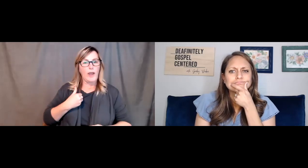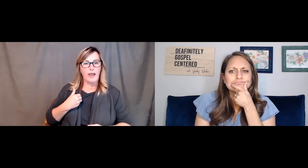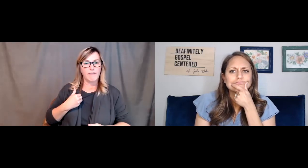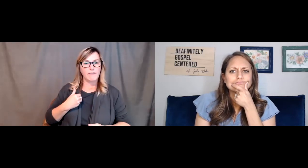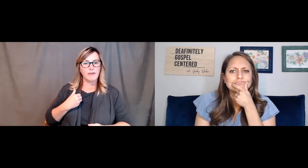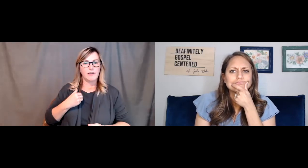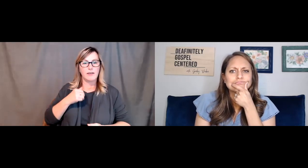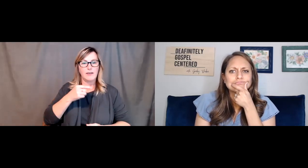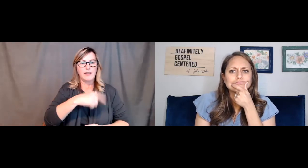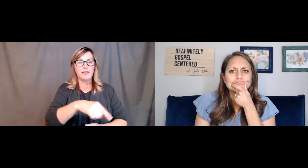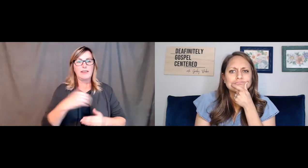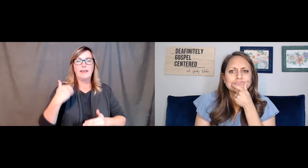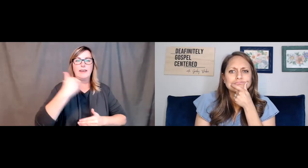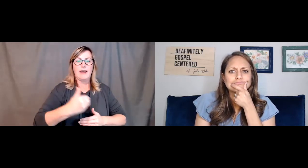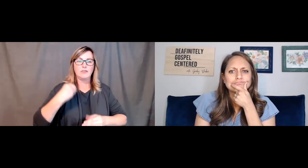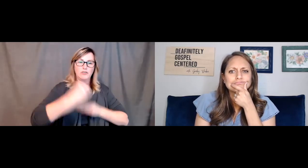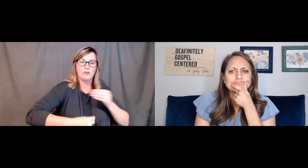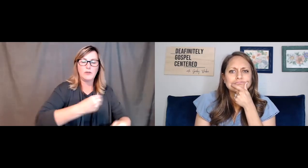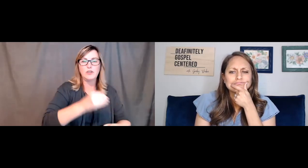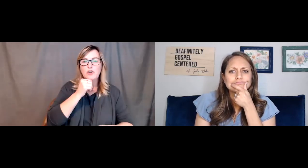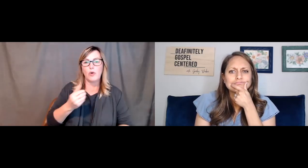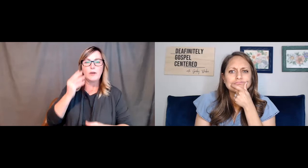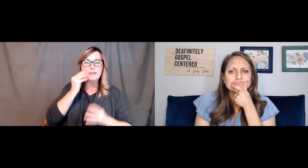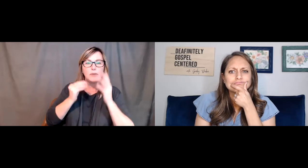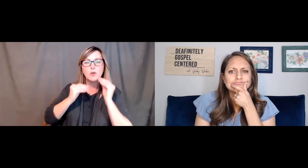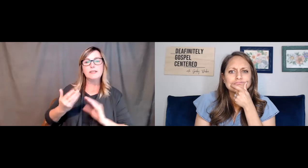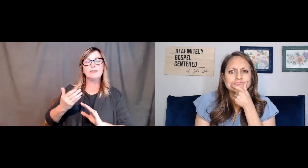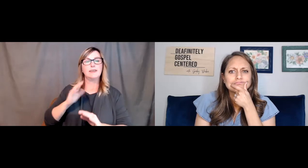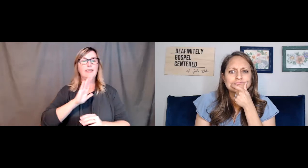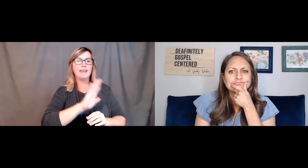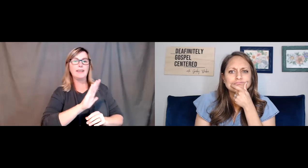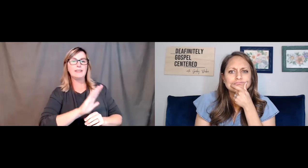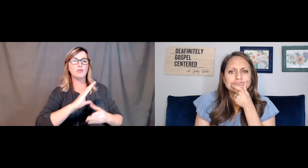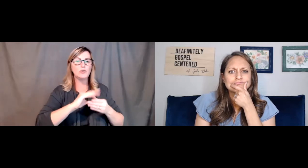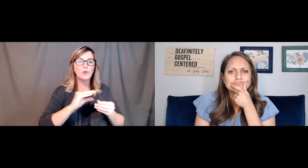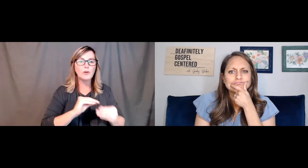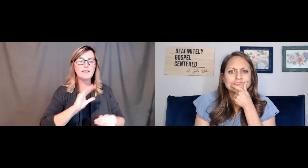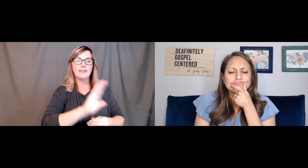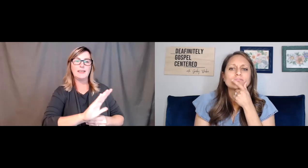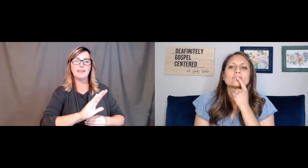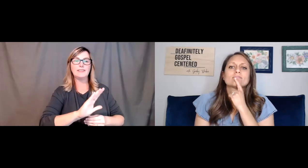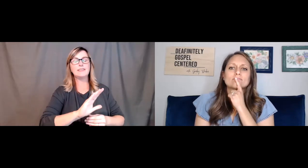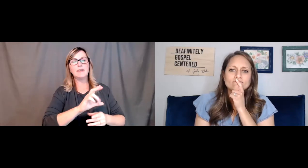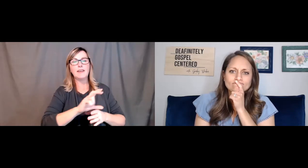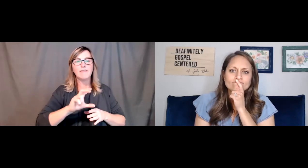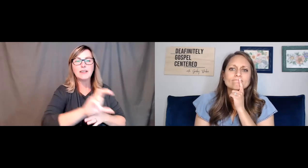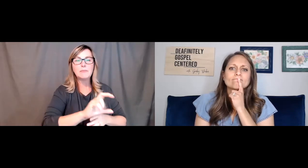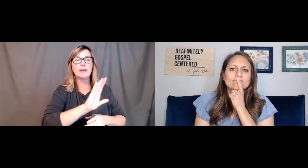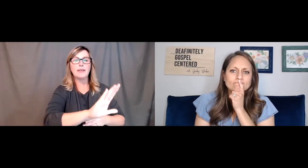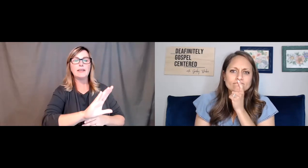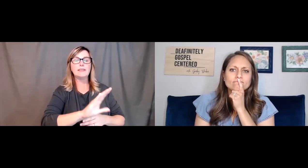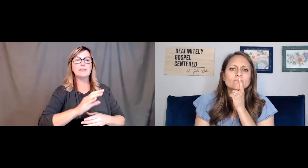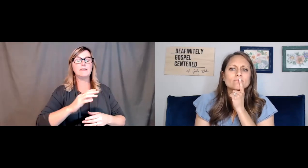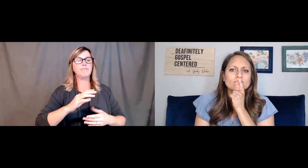Then the next generation, they don't have access to that gift. They don't experience their stories of that person,